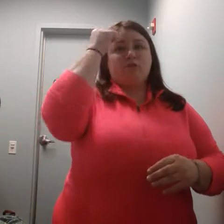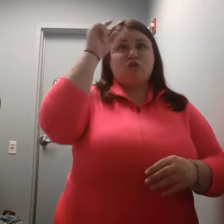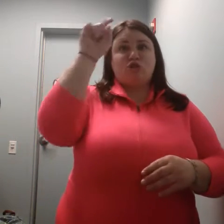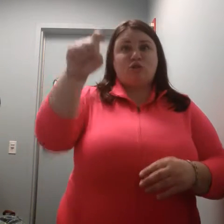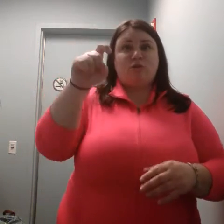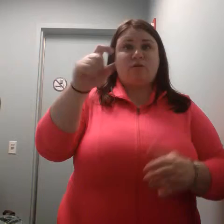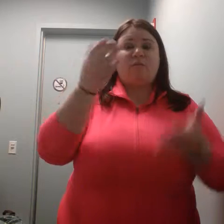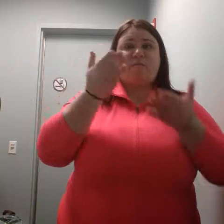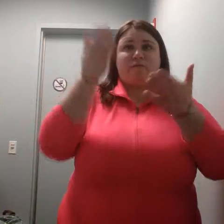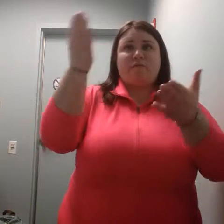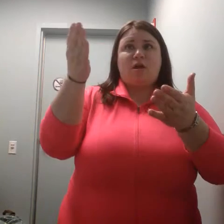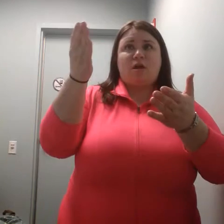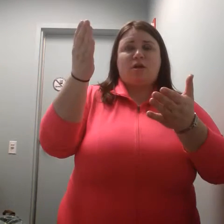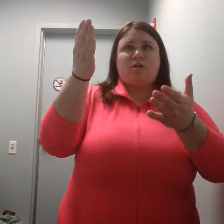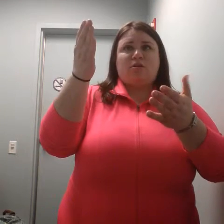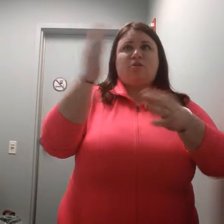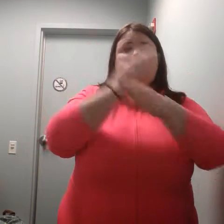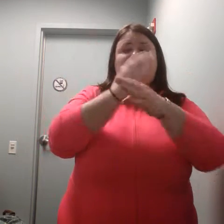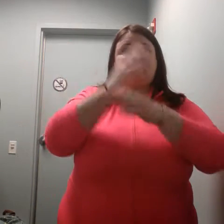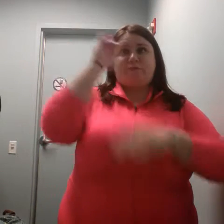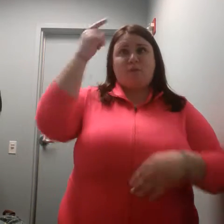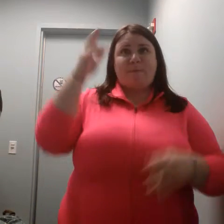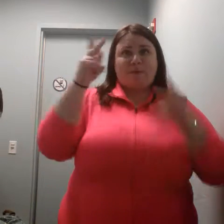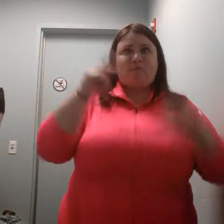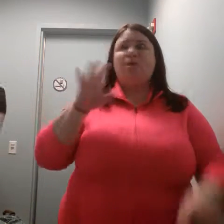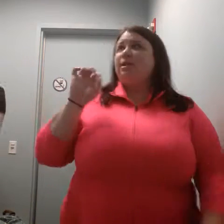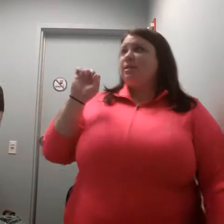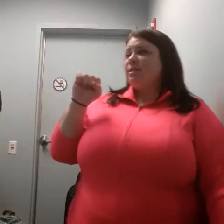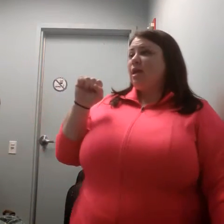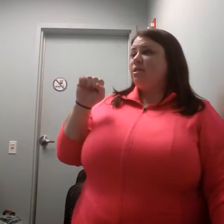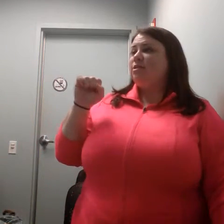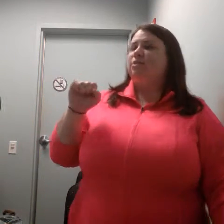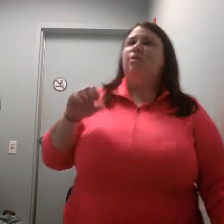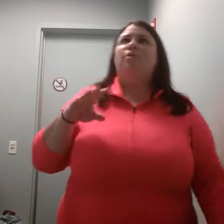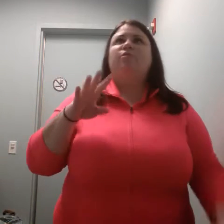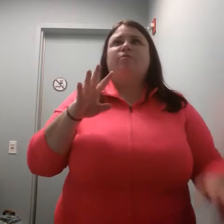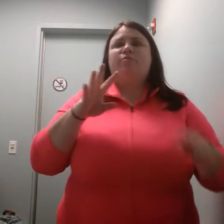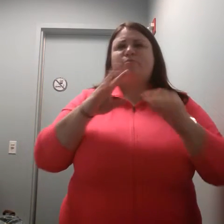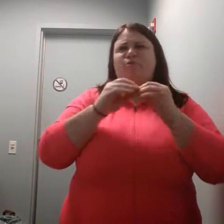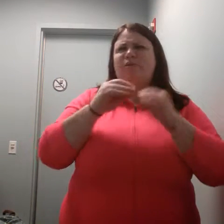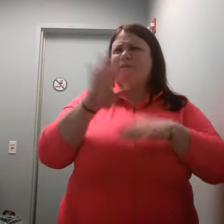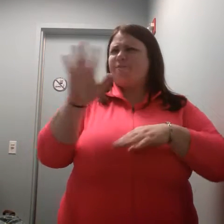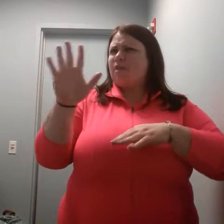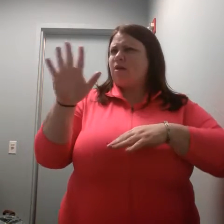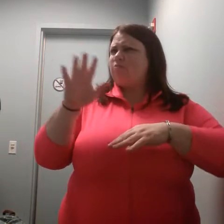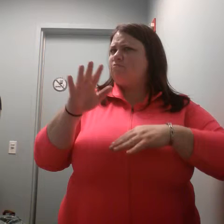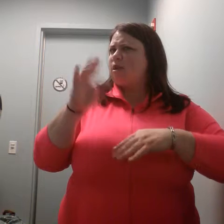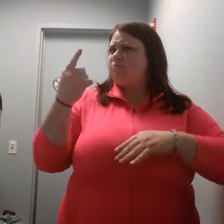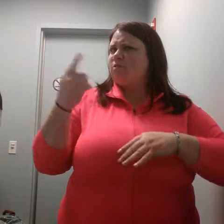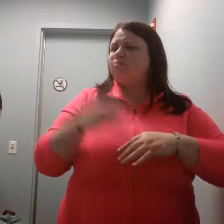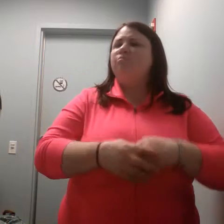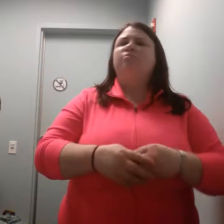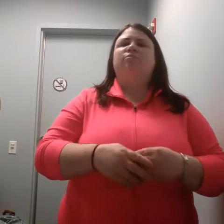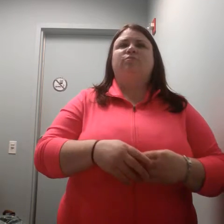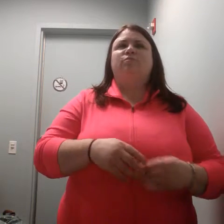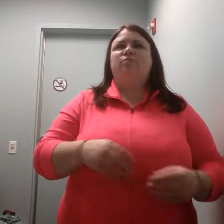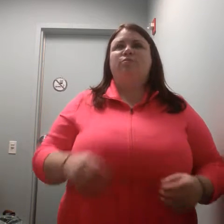people? Yes. Okay. Anyone go lower than 5? Okay. Again, that's a number I didn't expect a lot